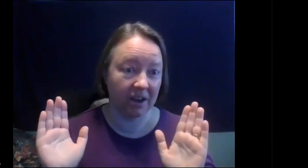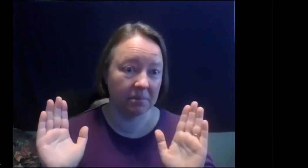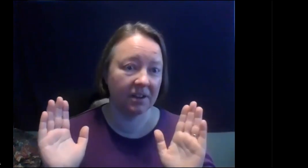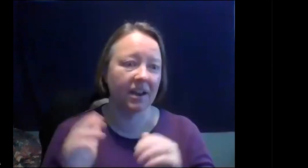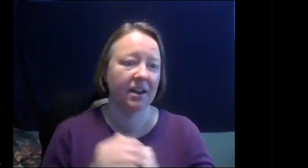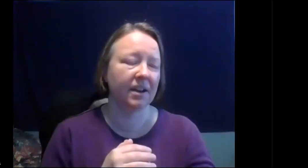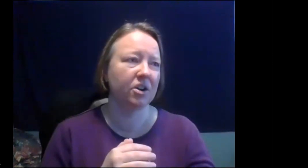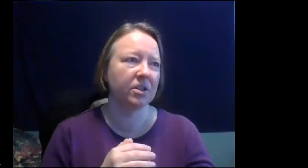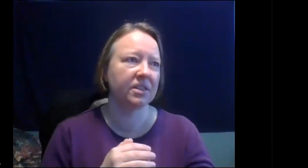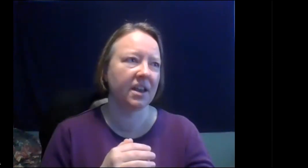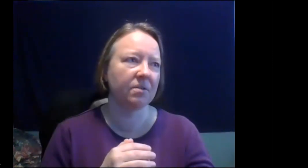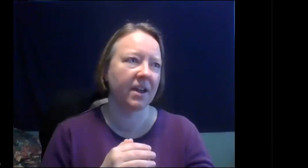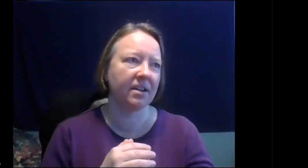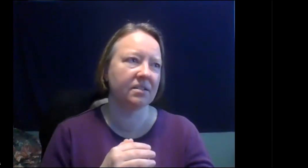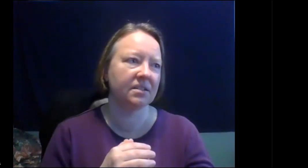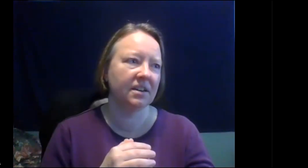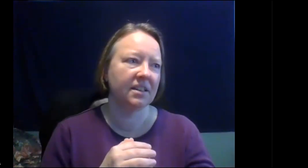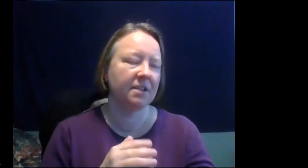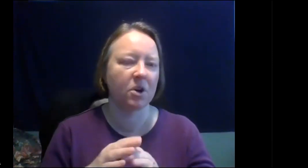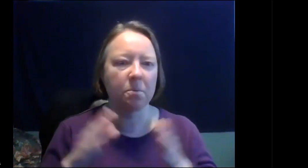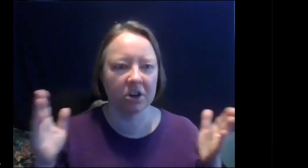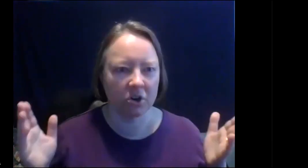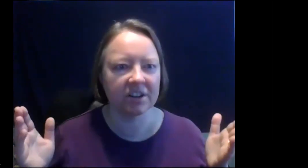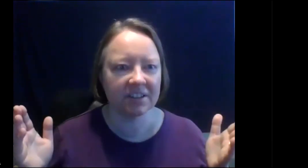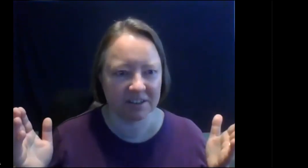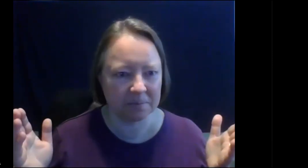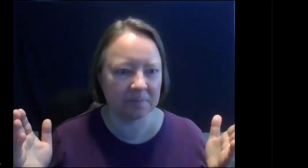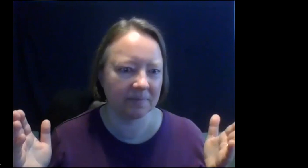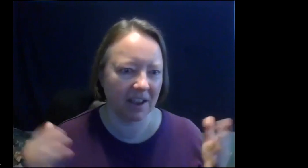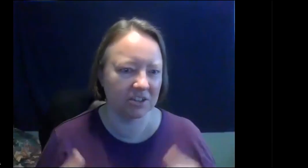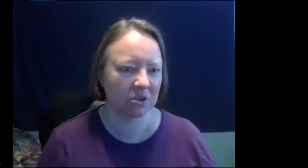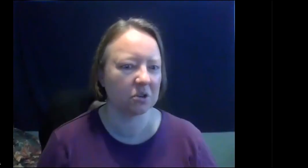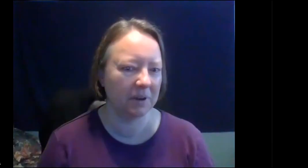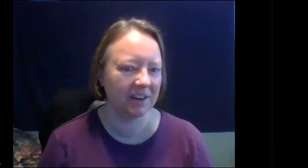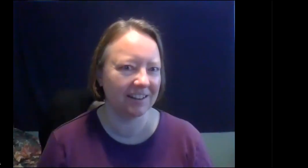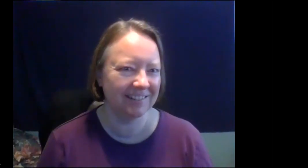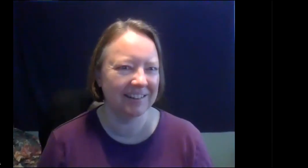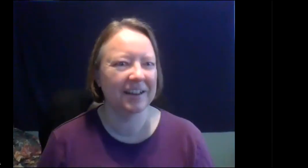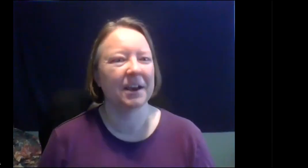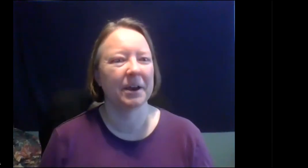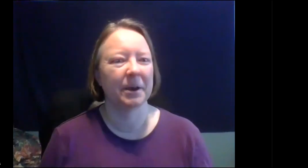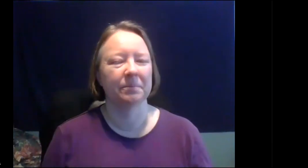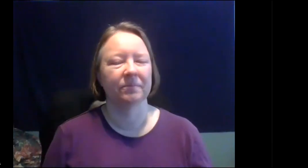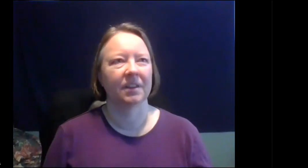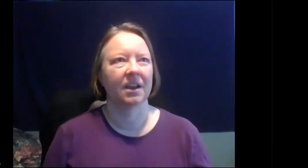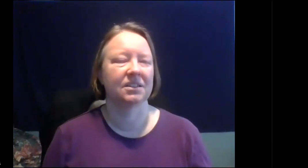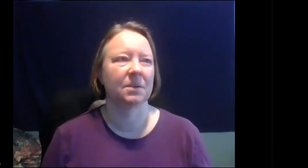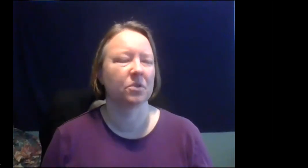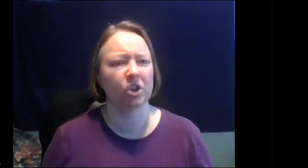job. I know that they've been open to criticism on social media. Some for